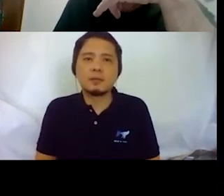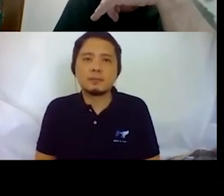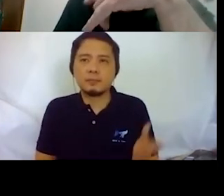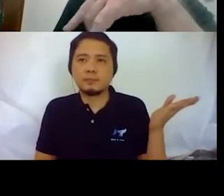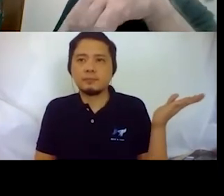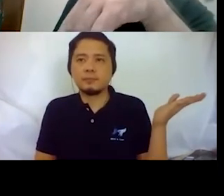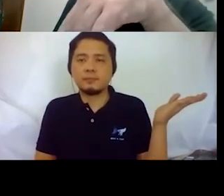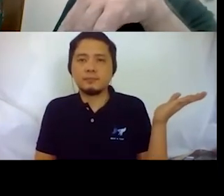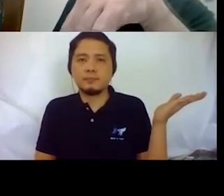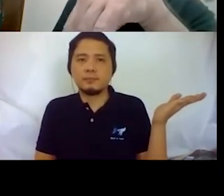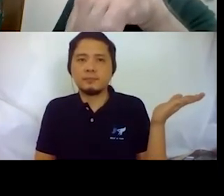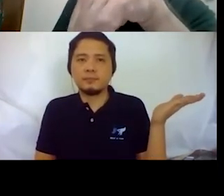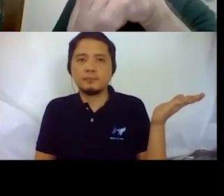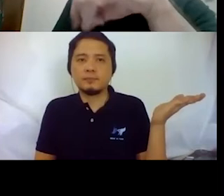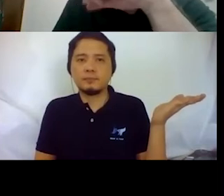Okay.